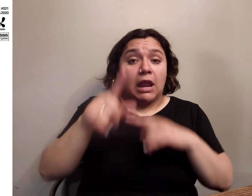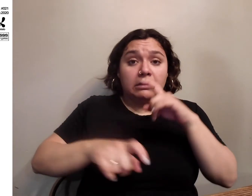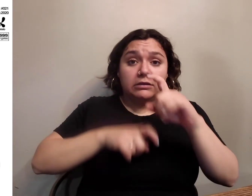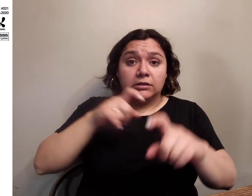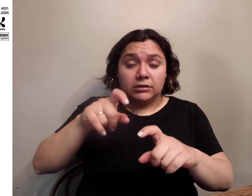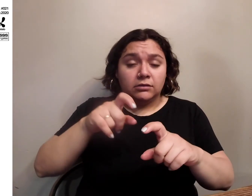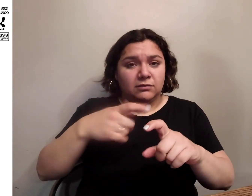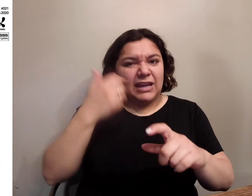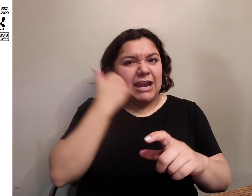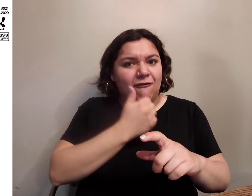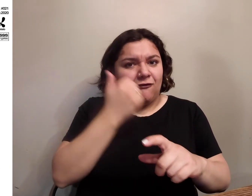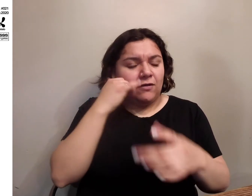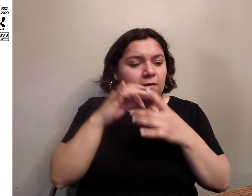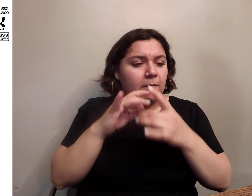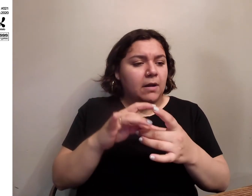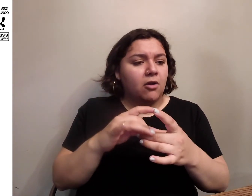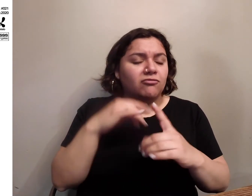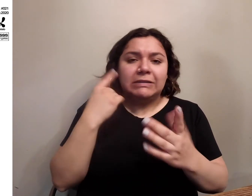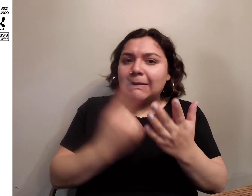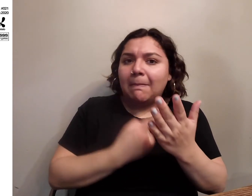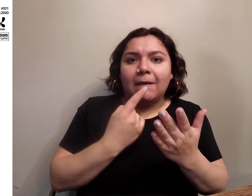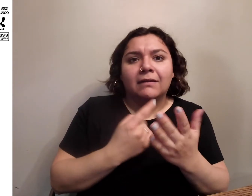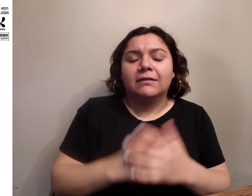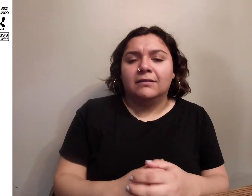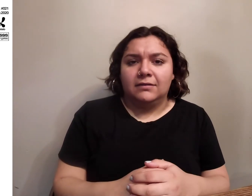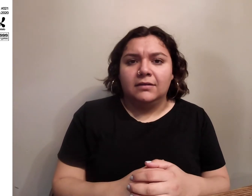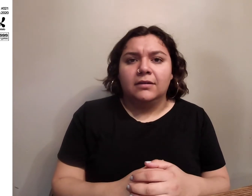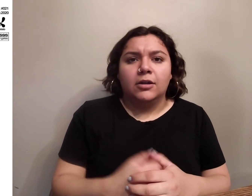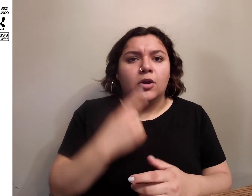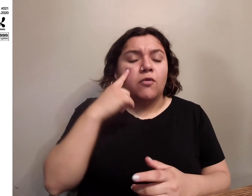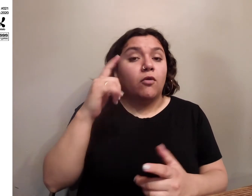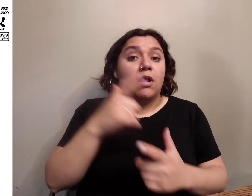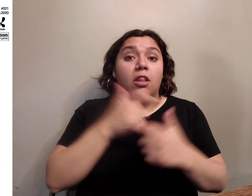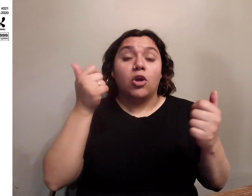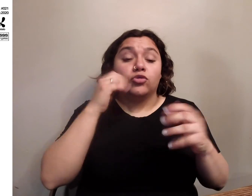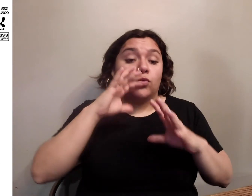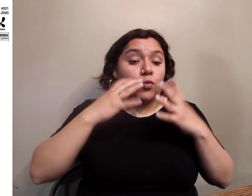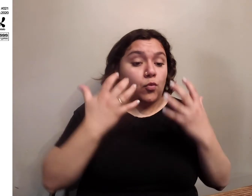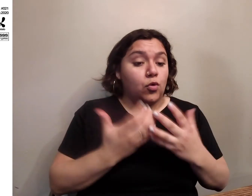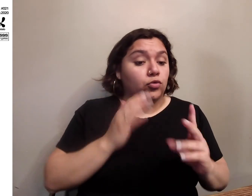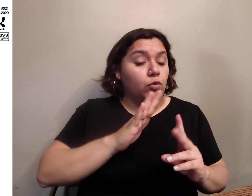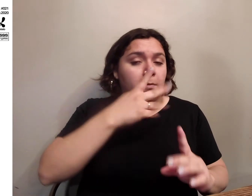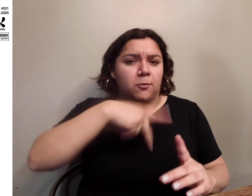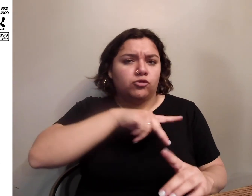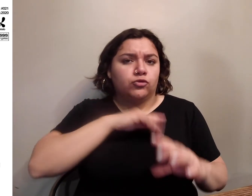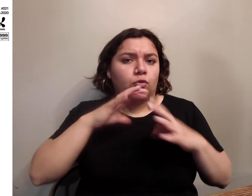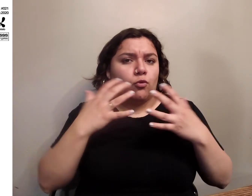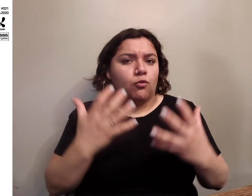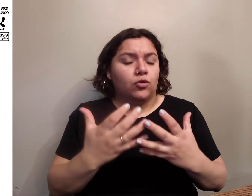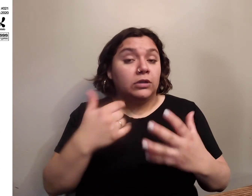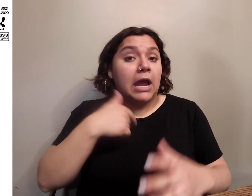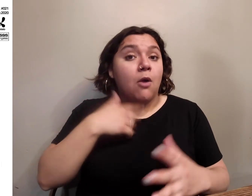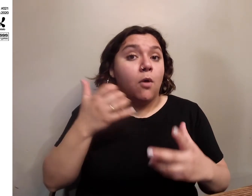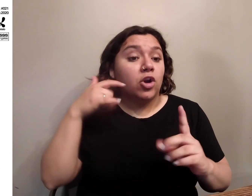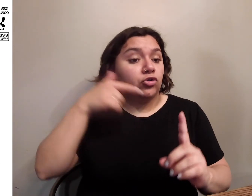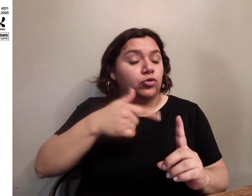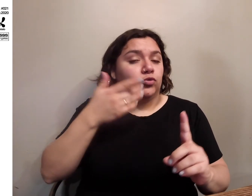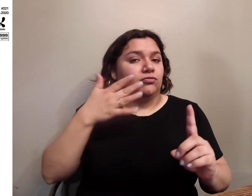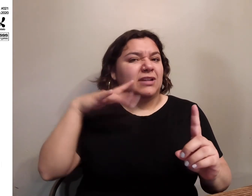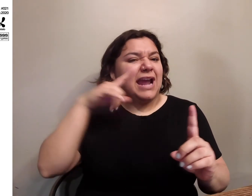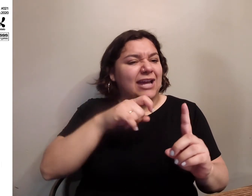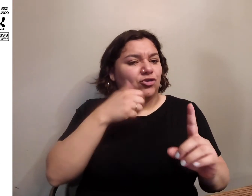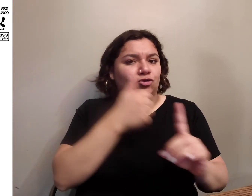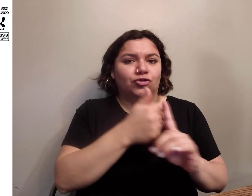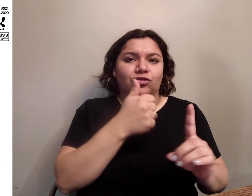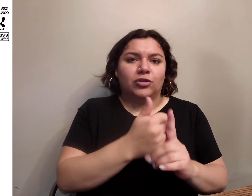every day about something, in the larger world or her personal world. Let her ask the questions